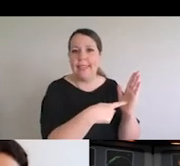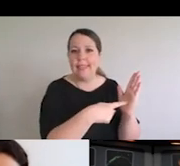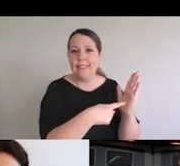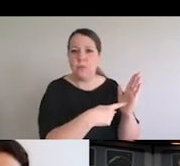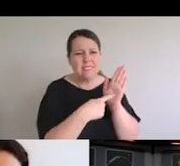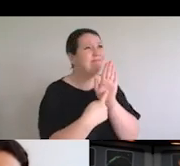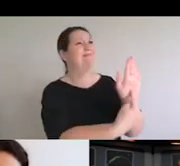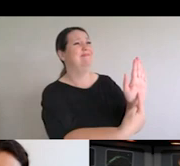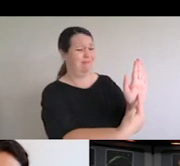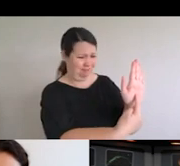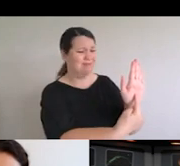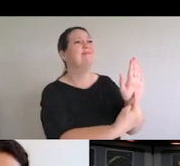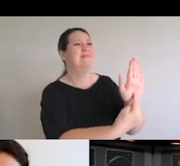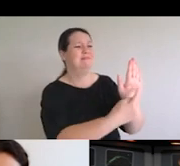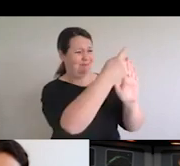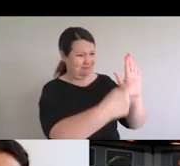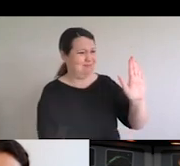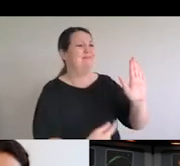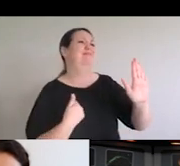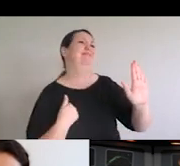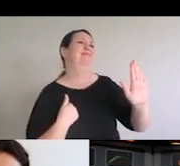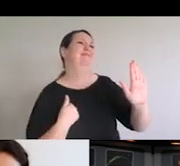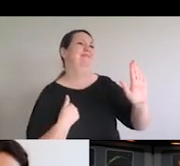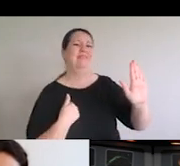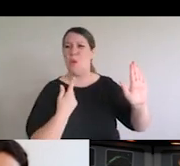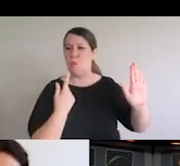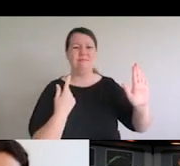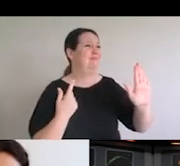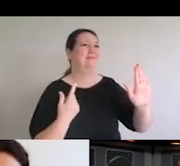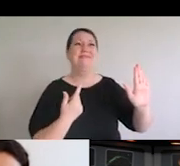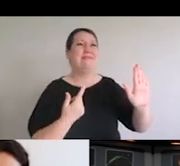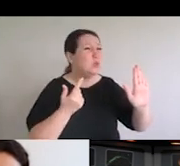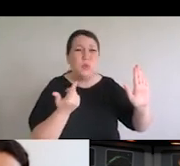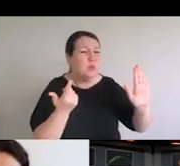We deserve better than just one toilet stall fixed in Dunedin.